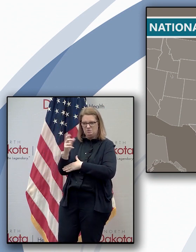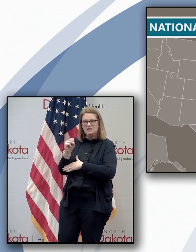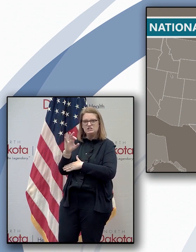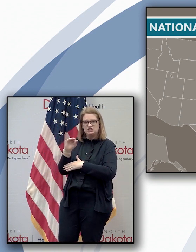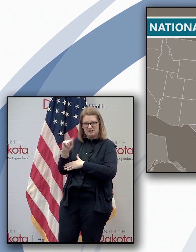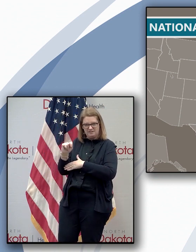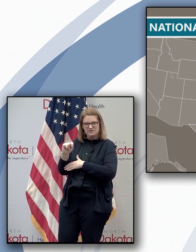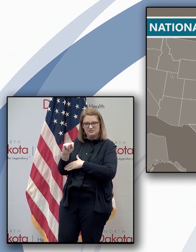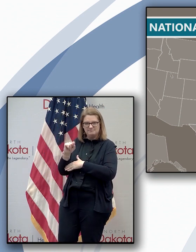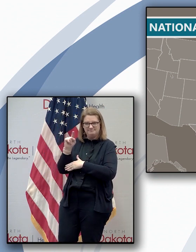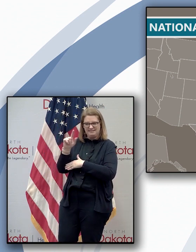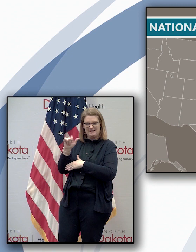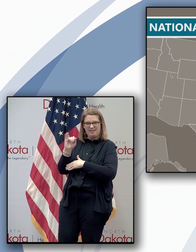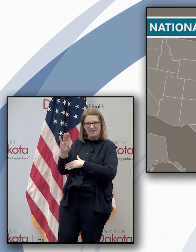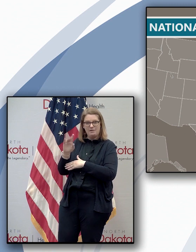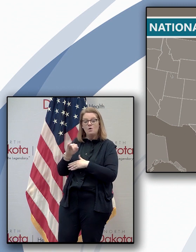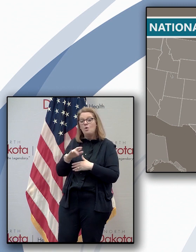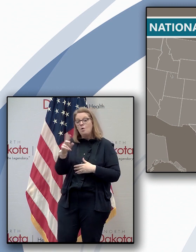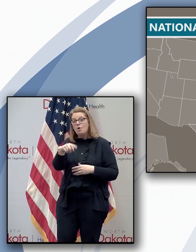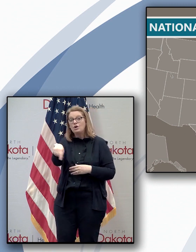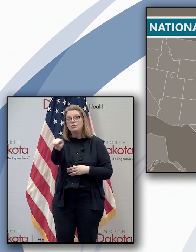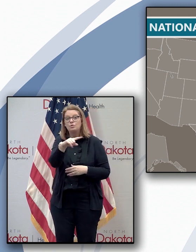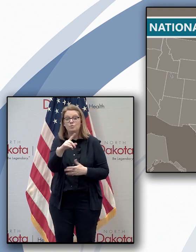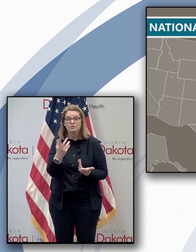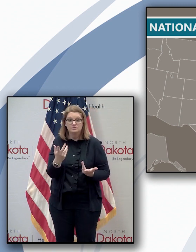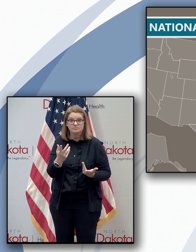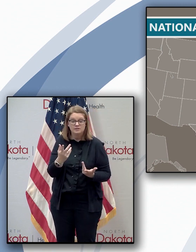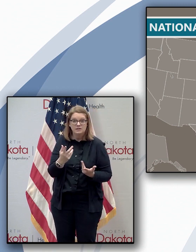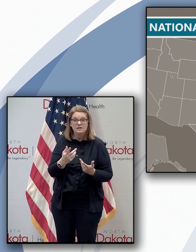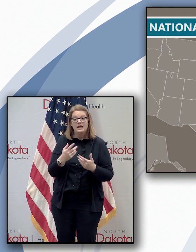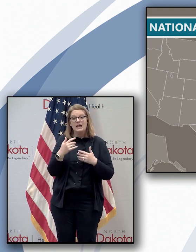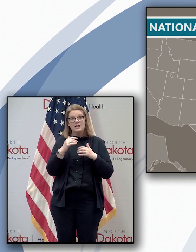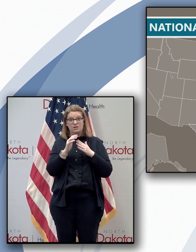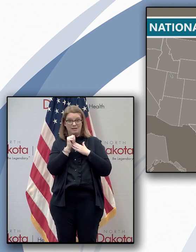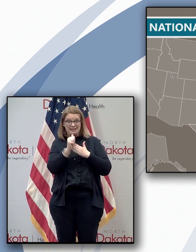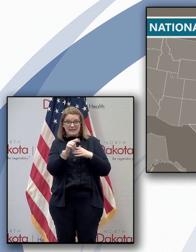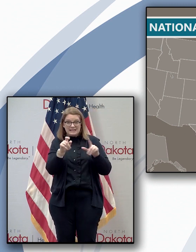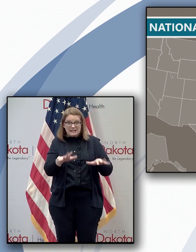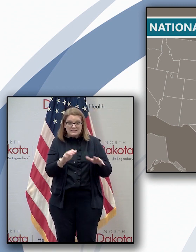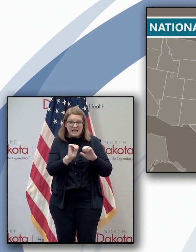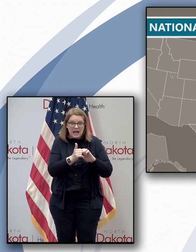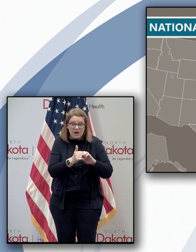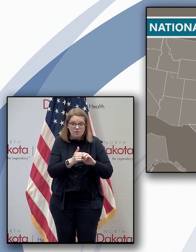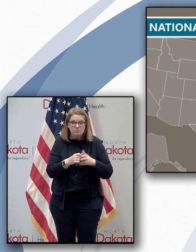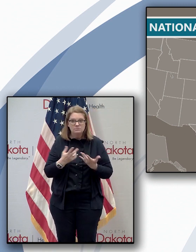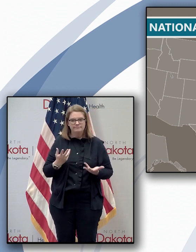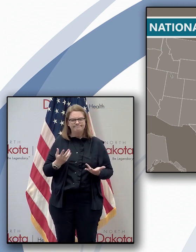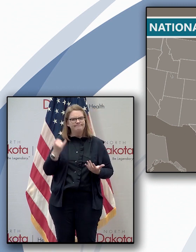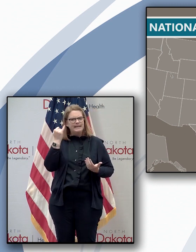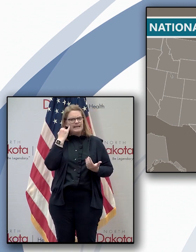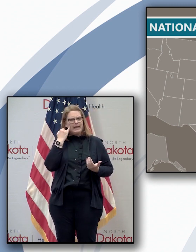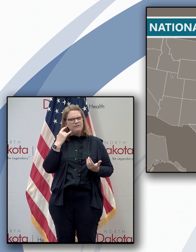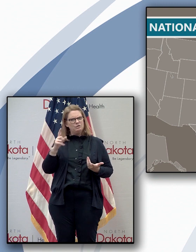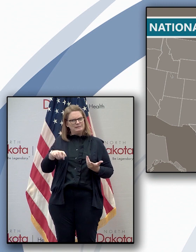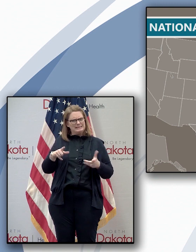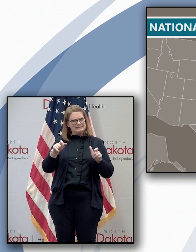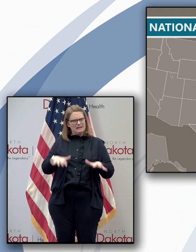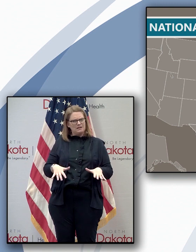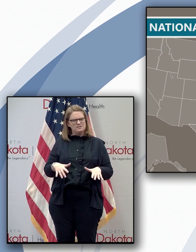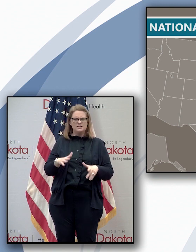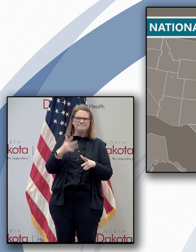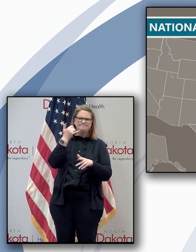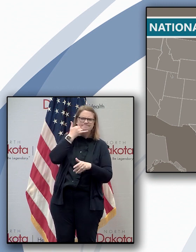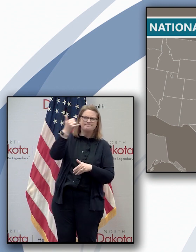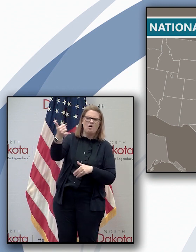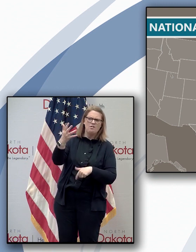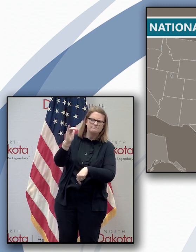lab, or just you, the citizens, because one of the ways we lead in testing is when people need a test, they reach out to their provider